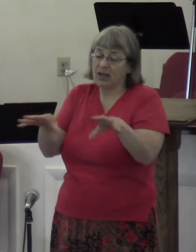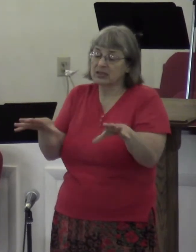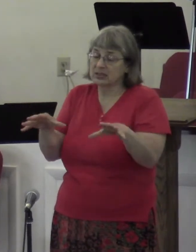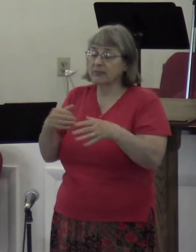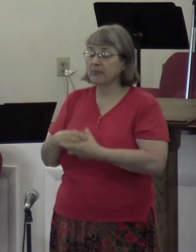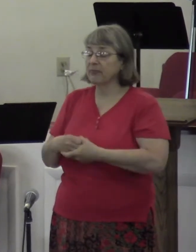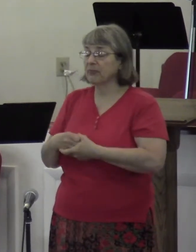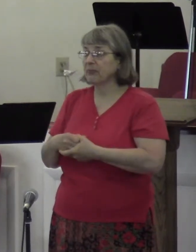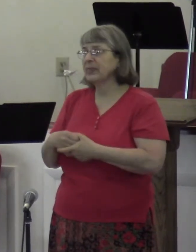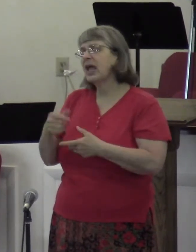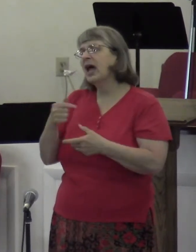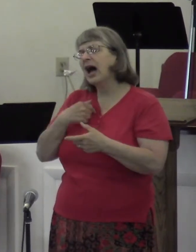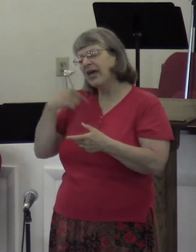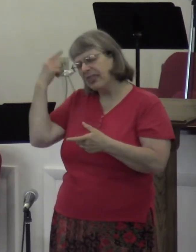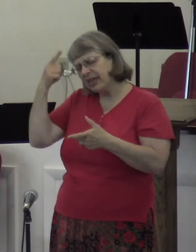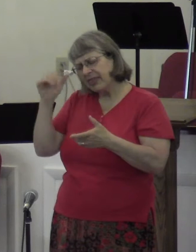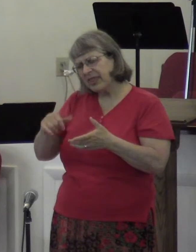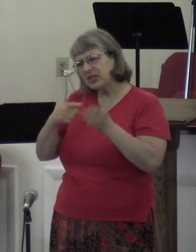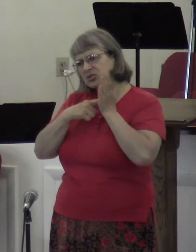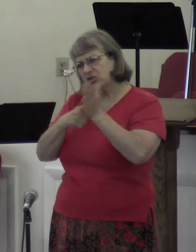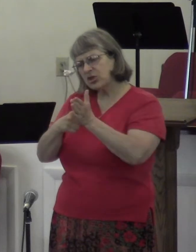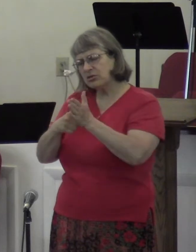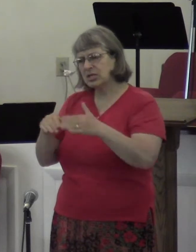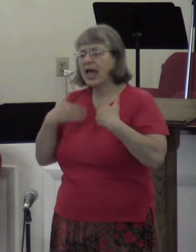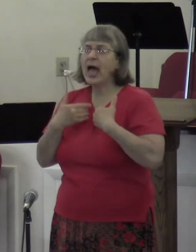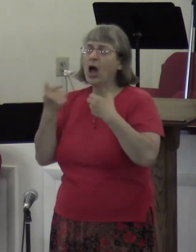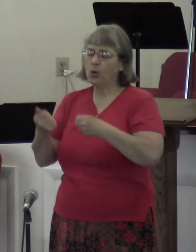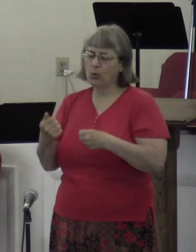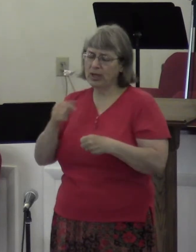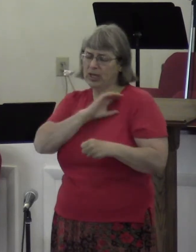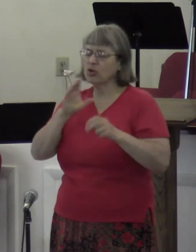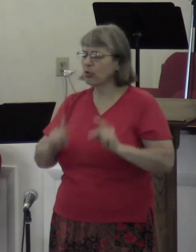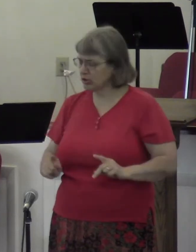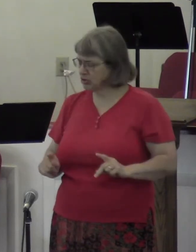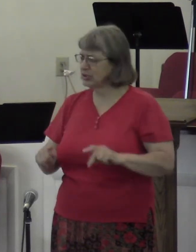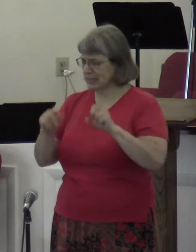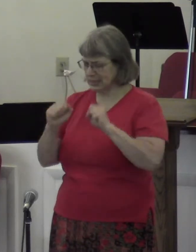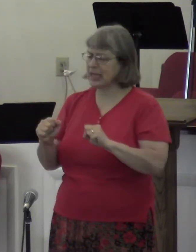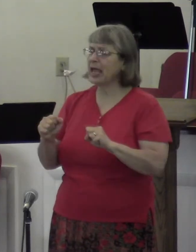And I think that illustrates how we are as Christians.